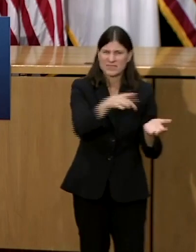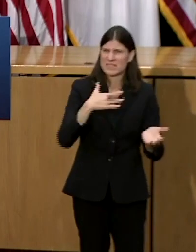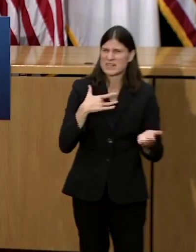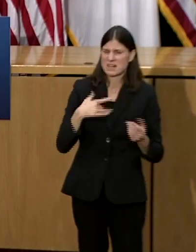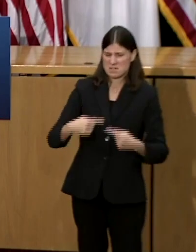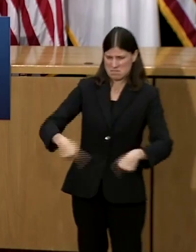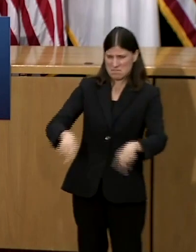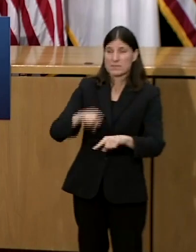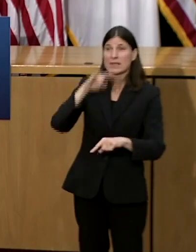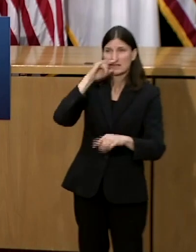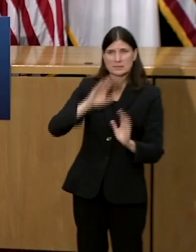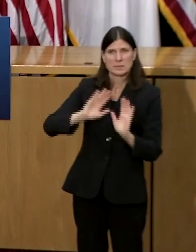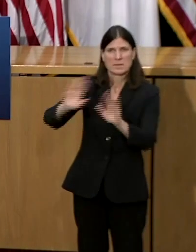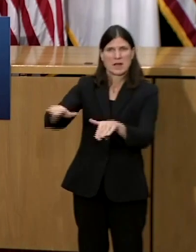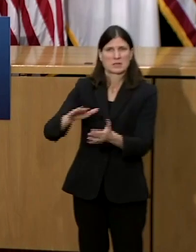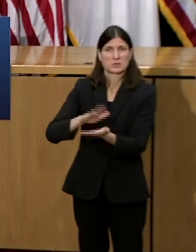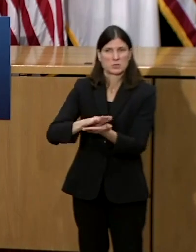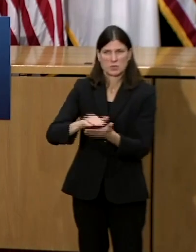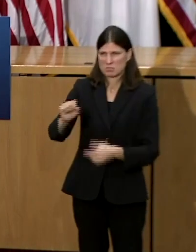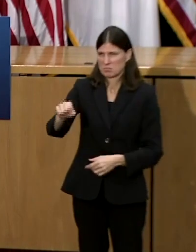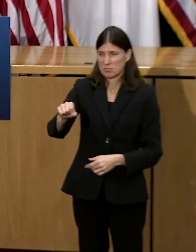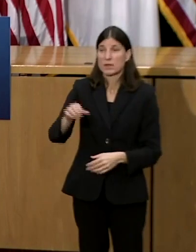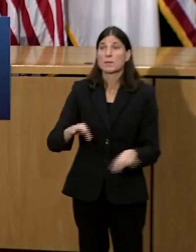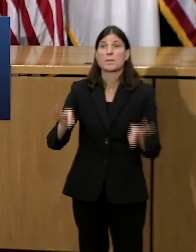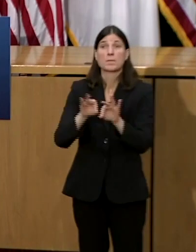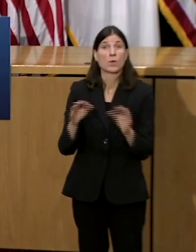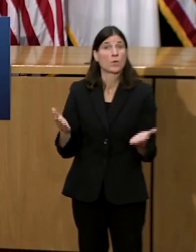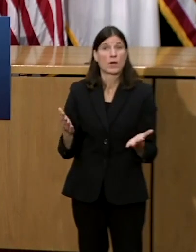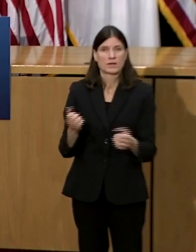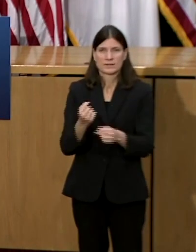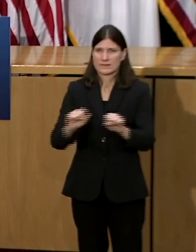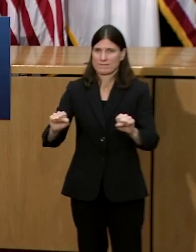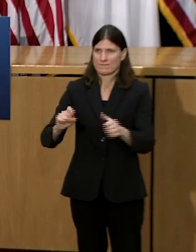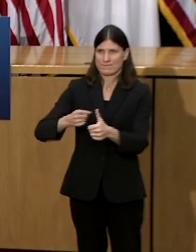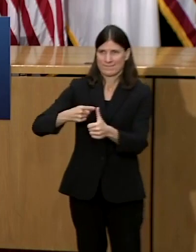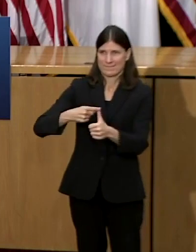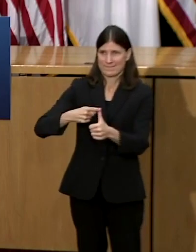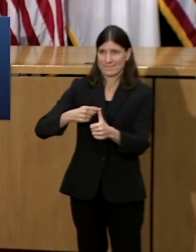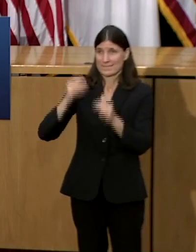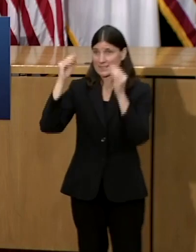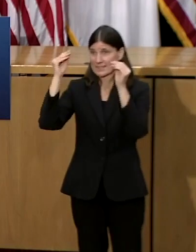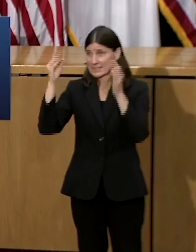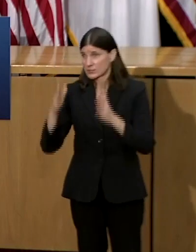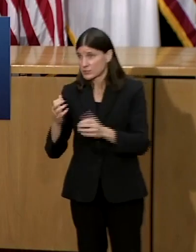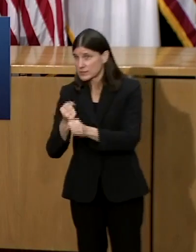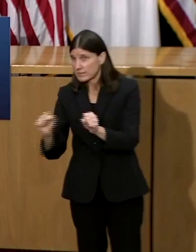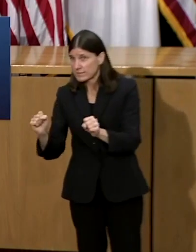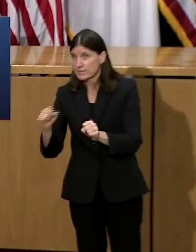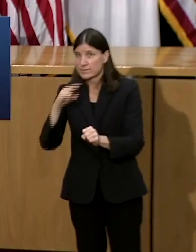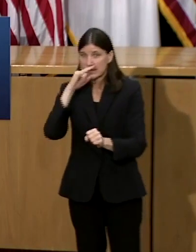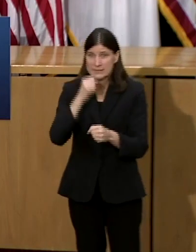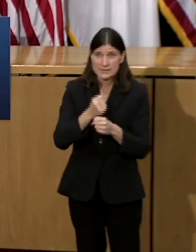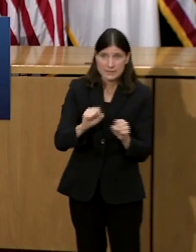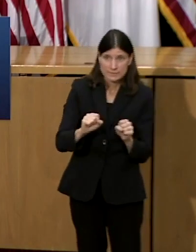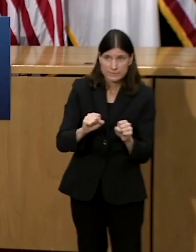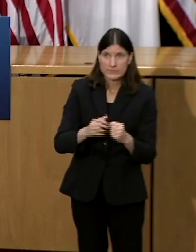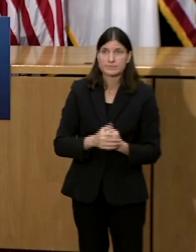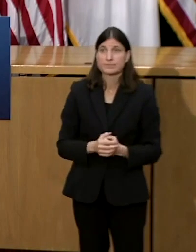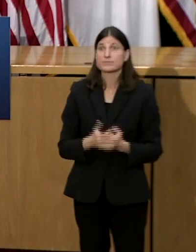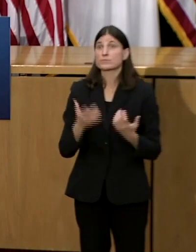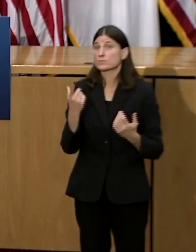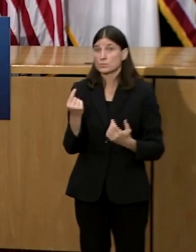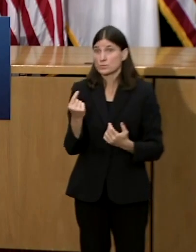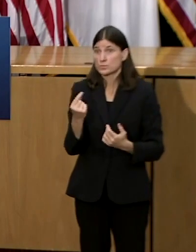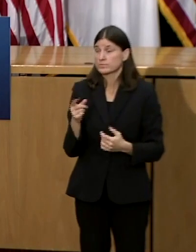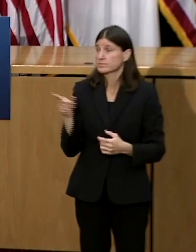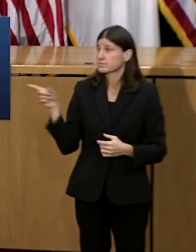virus spread in schools. As you know, DESE and DPH are providing rapid mobile testing for schools that may experience a cluster of